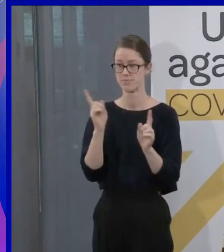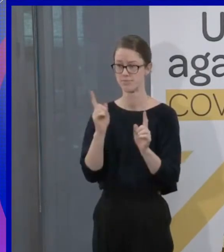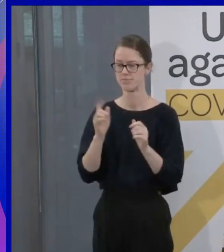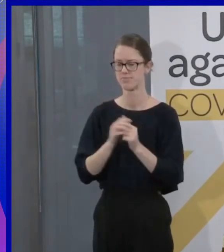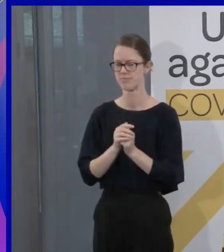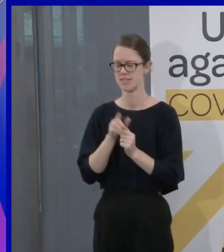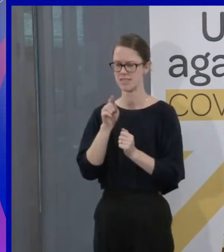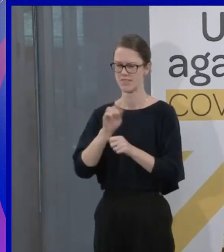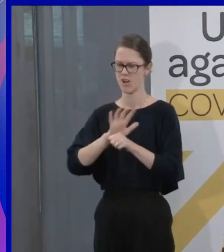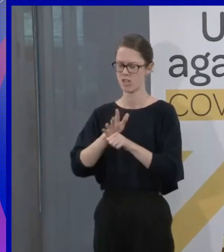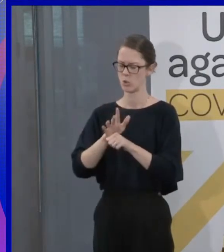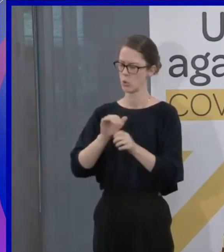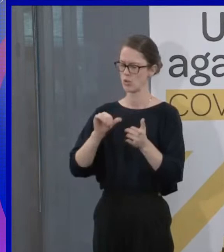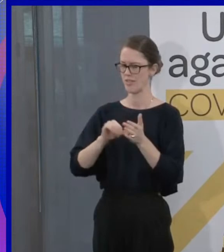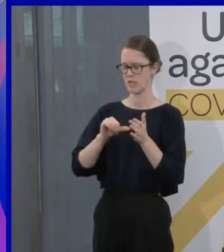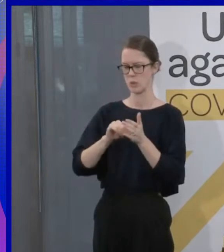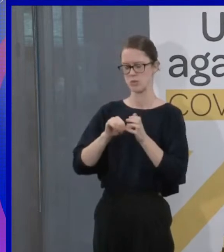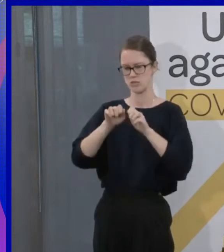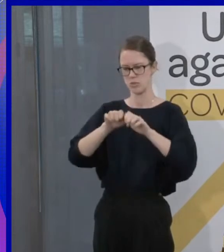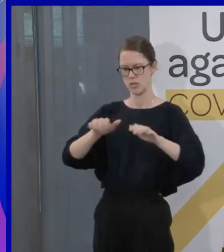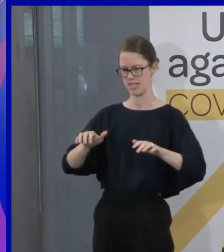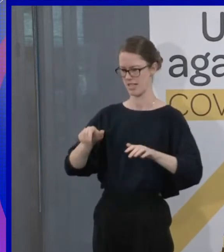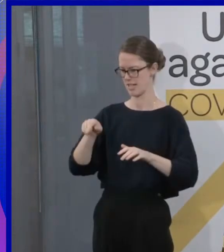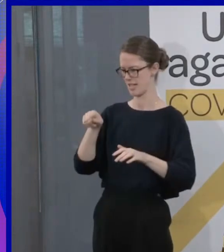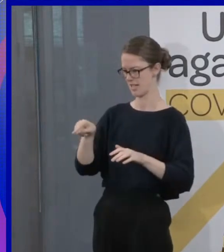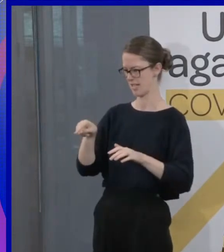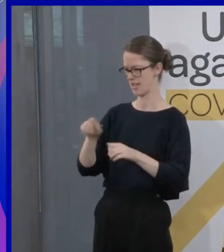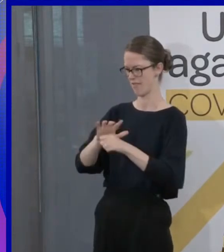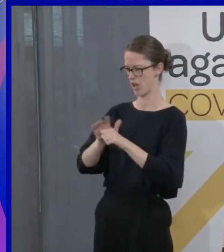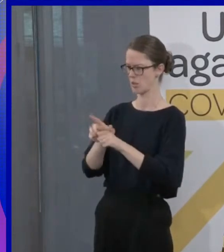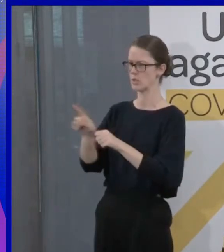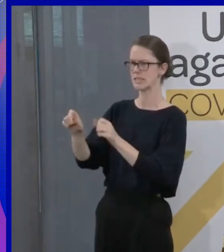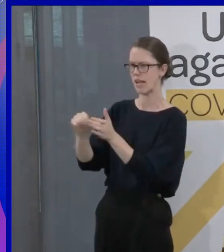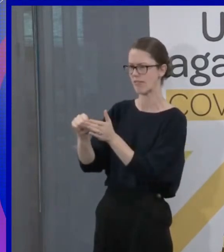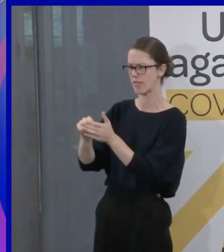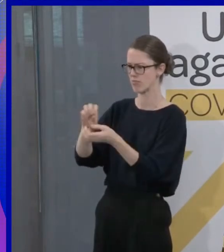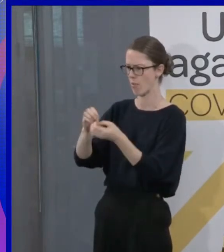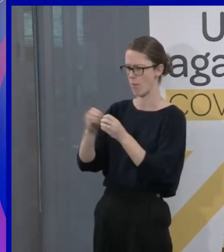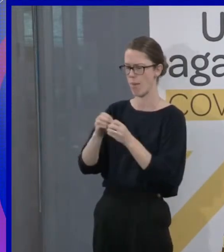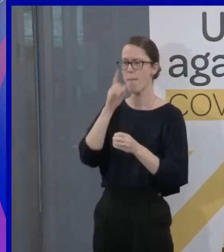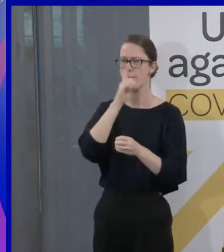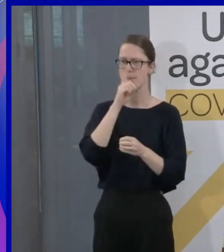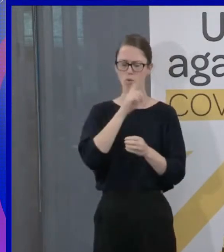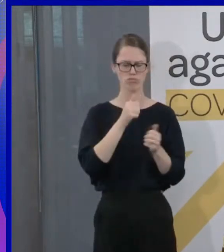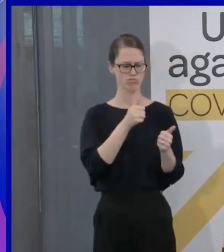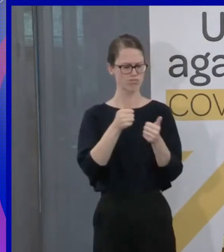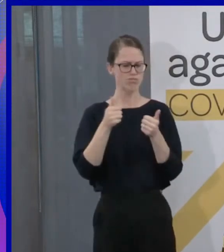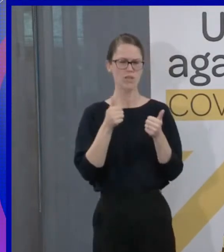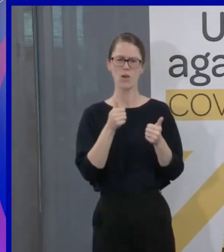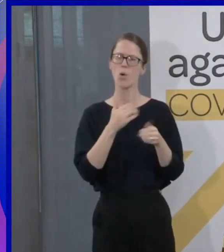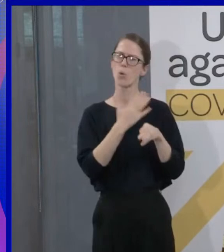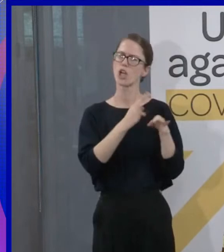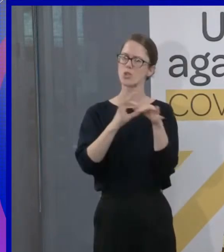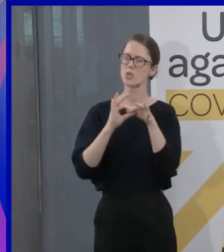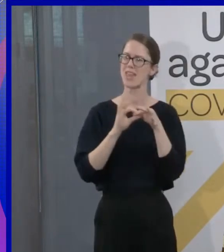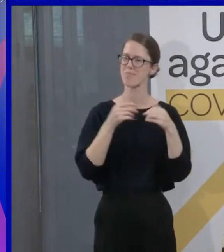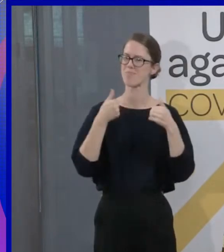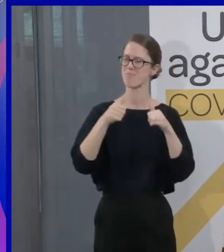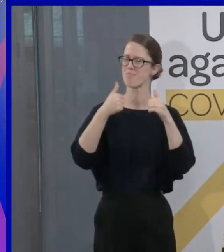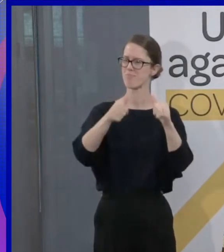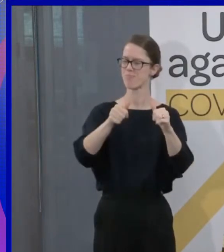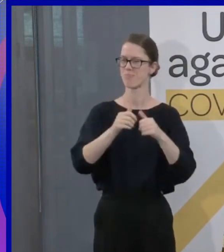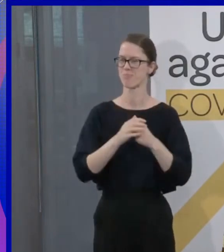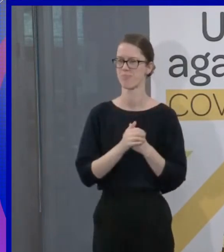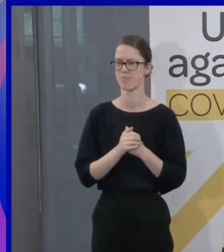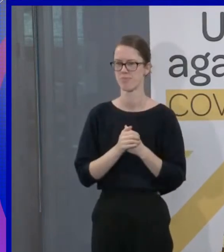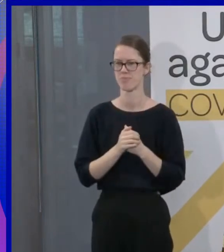is a tricky virus. The virus is the problem, not people. We are all collectively the solution, and it's been heartening, very heartening